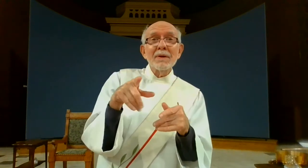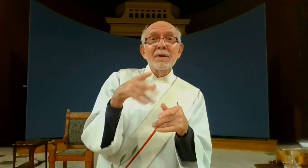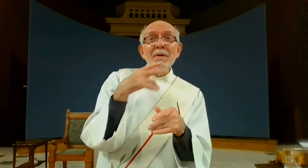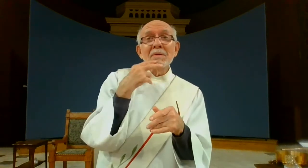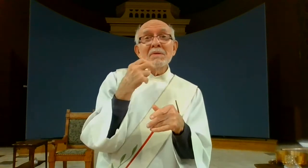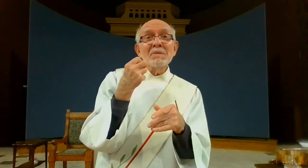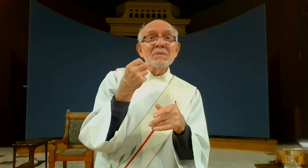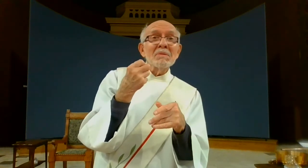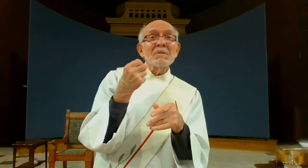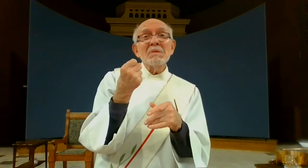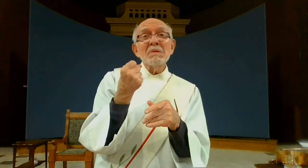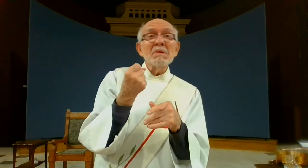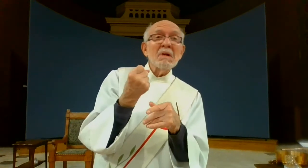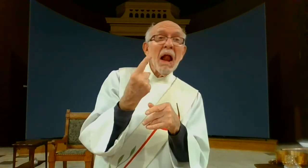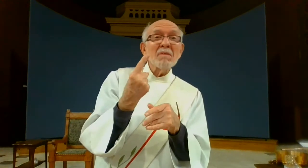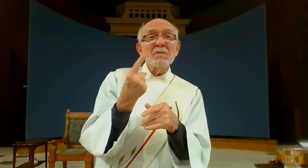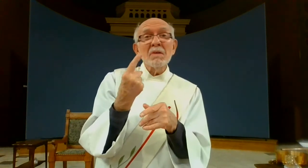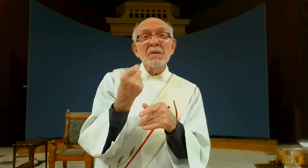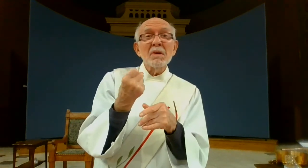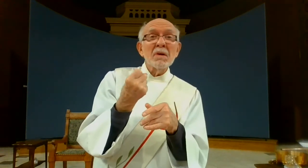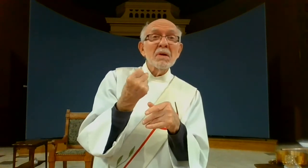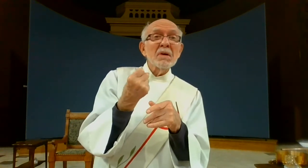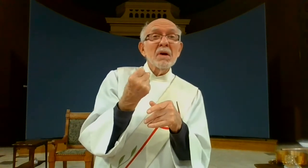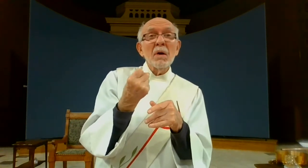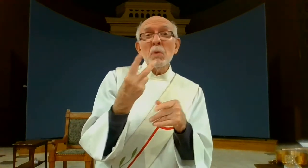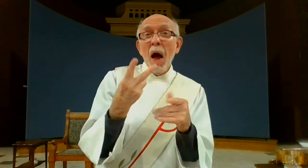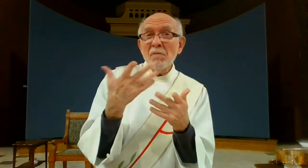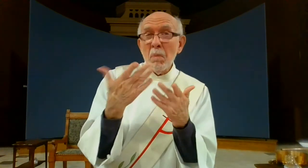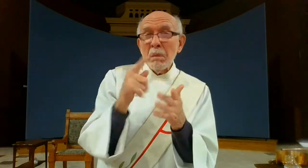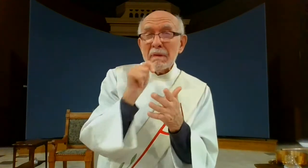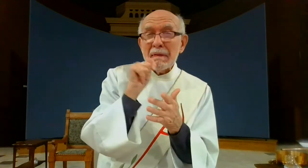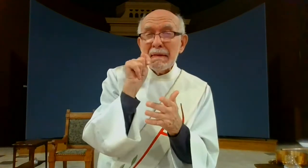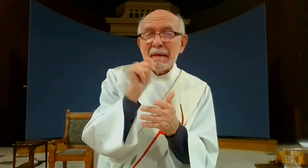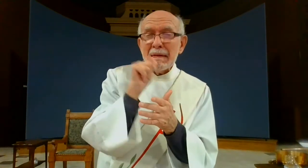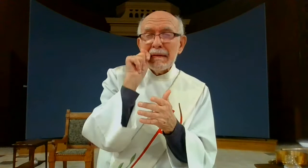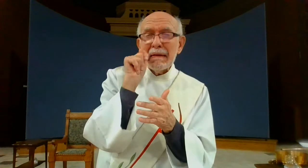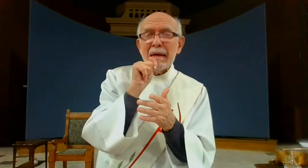Jesus was almost a teen, 12 years old.